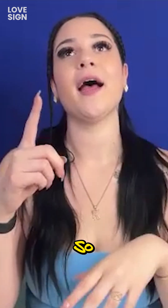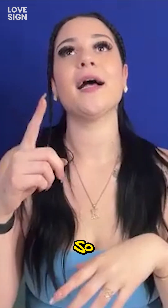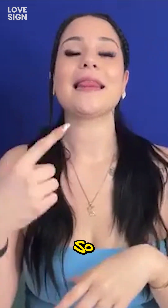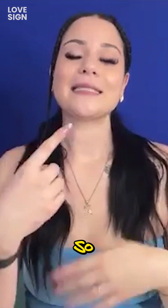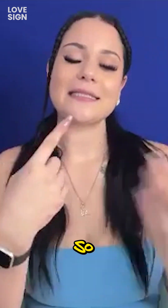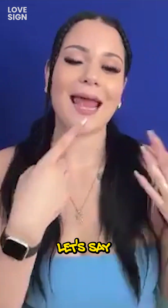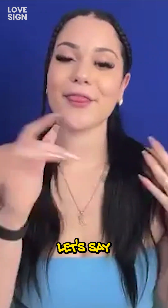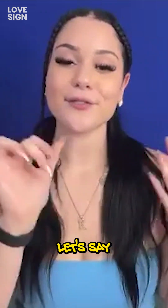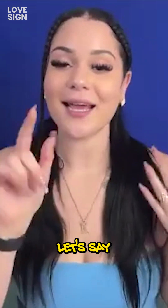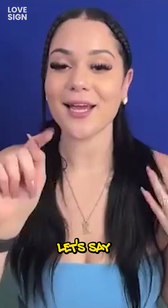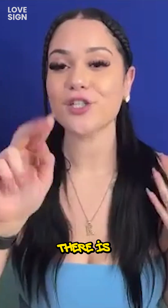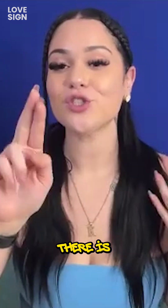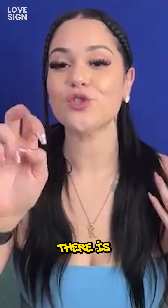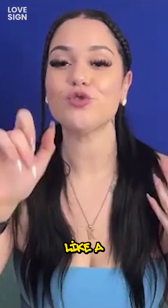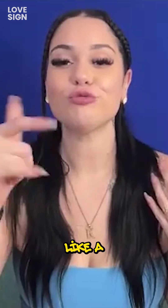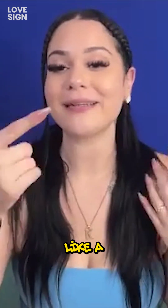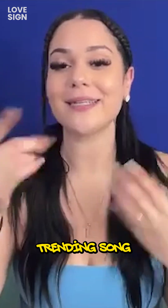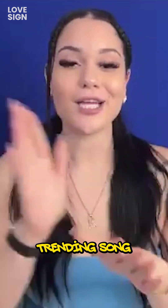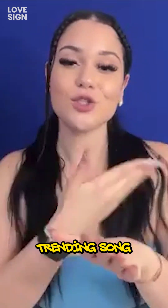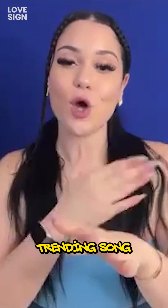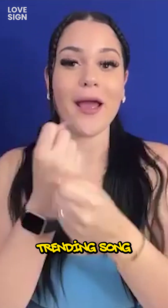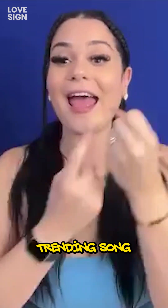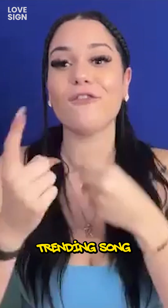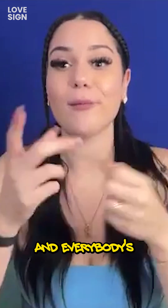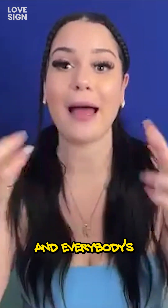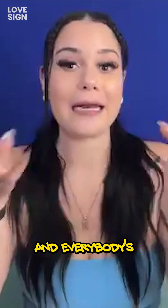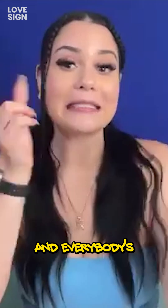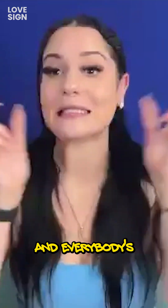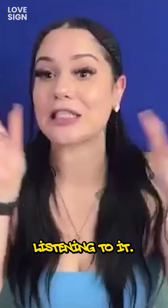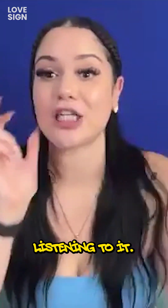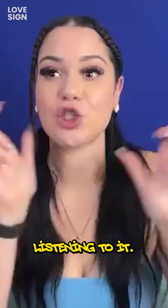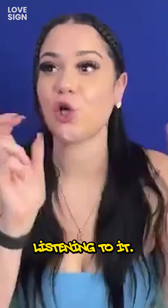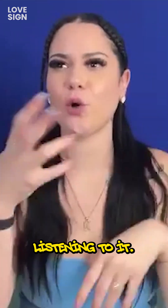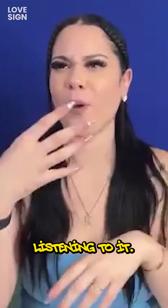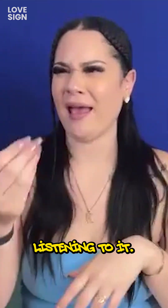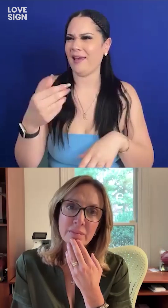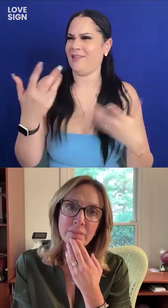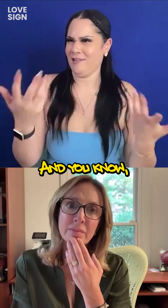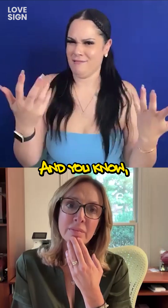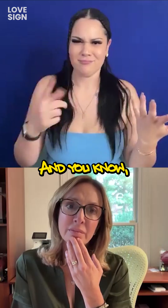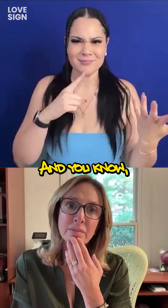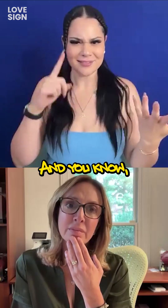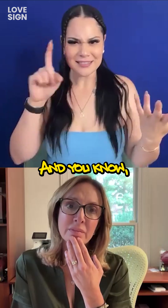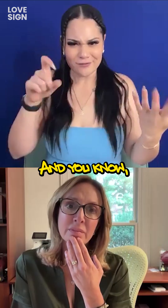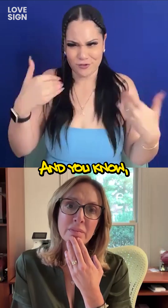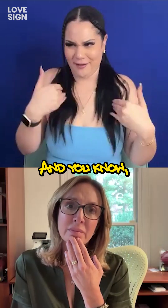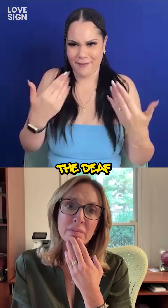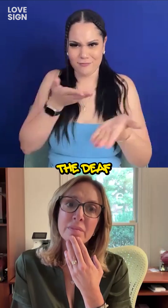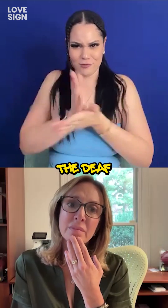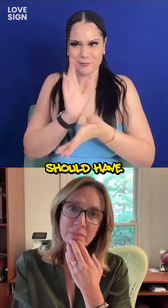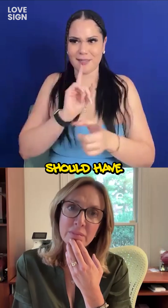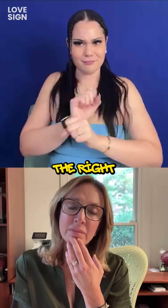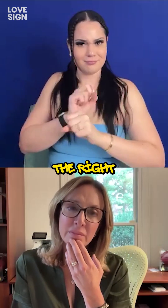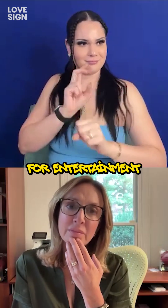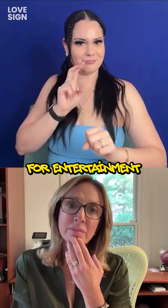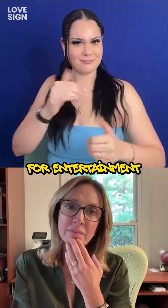So let's say there's like a trending song and everybody's listening to it, and the